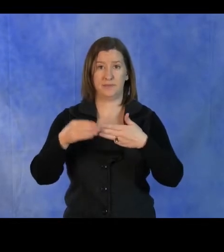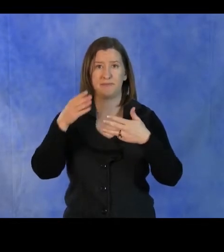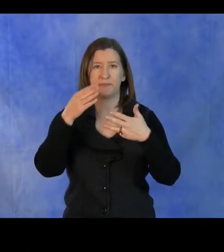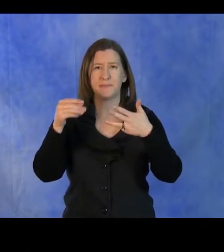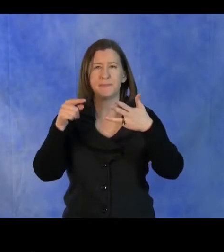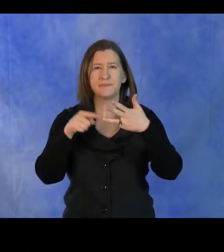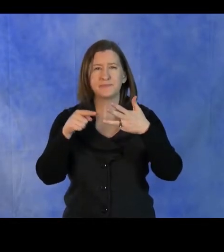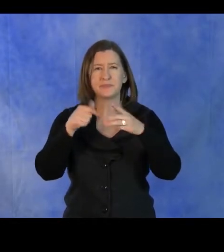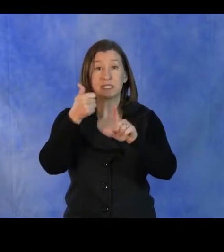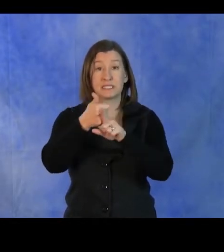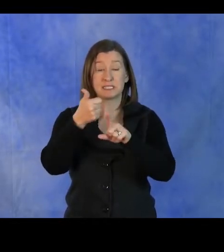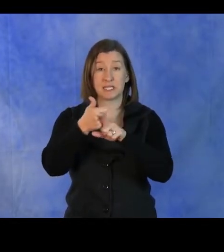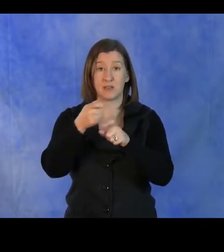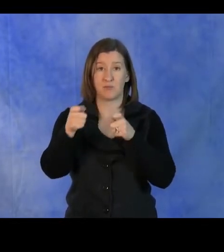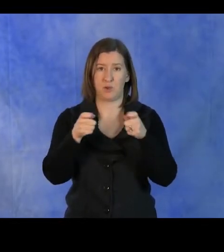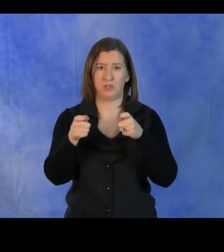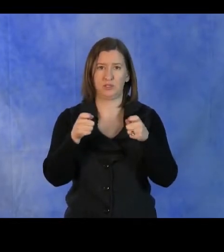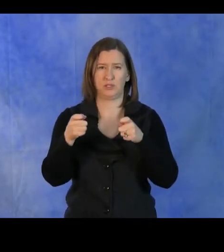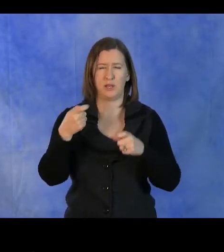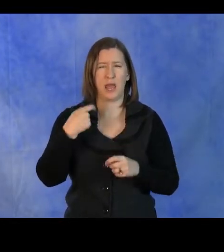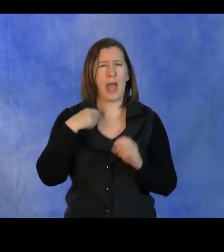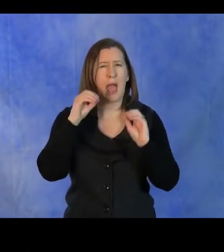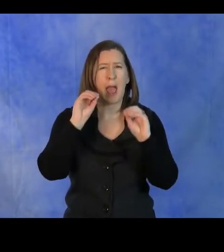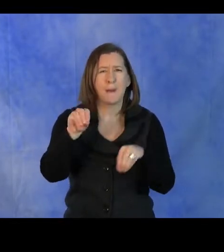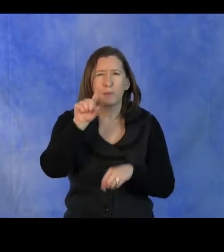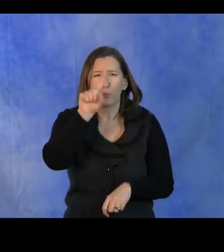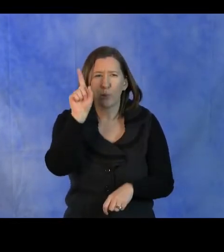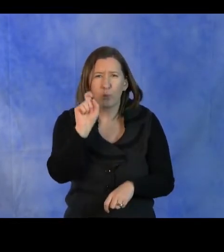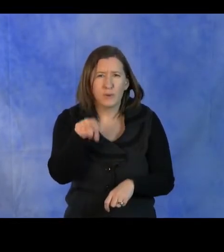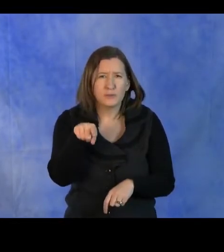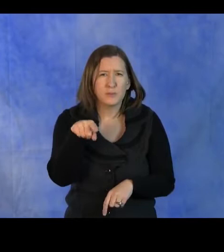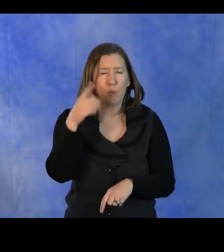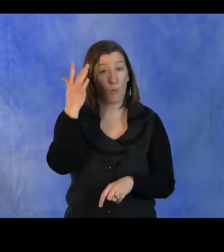mental flexibility, and